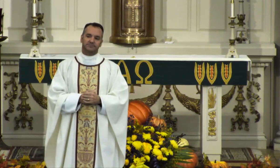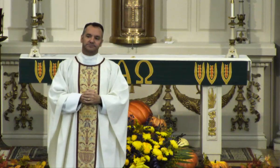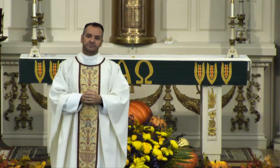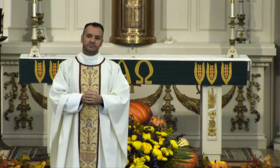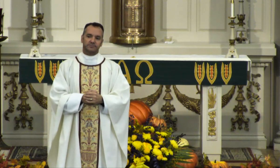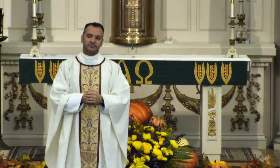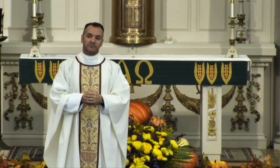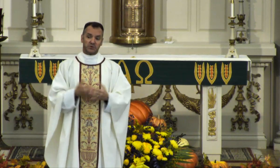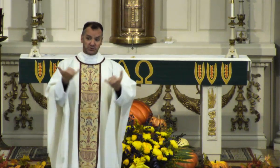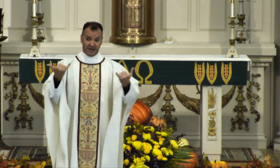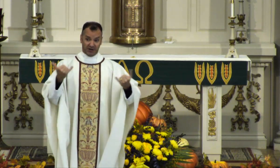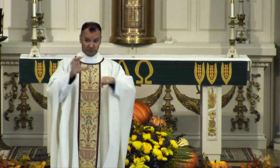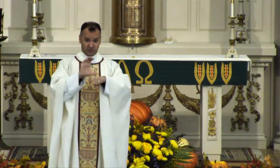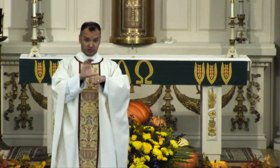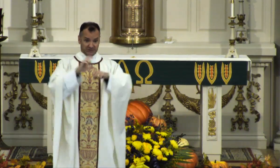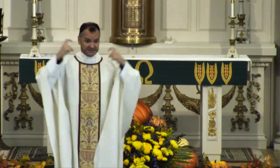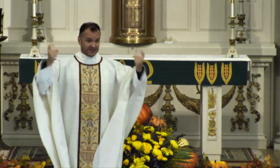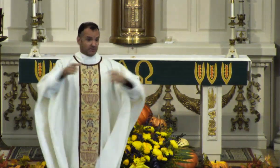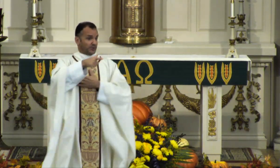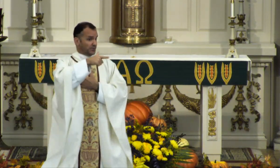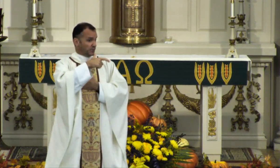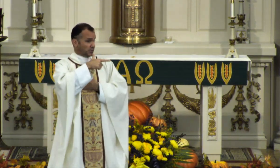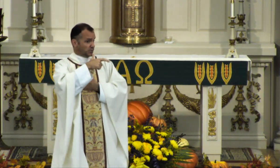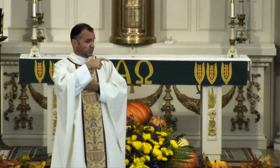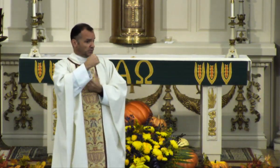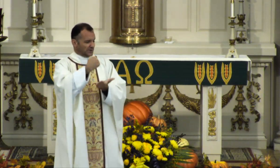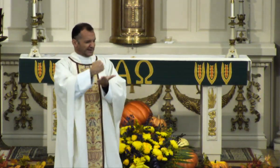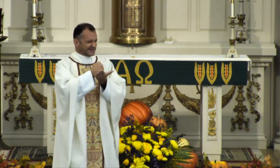We can have peace.